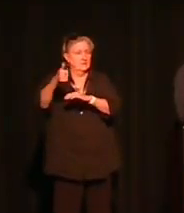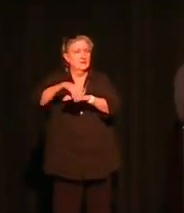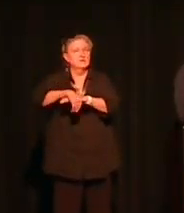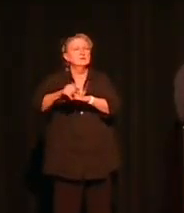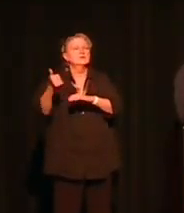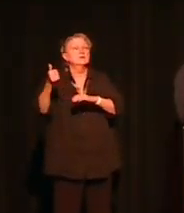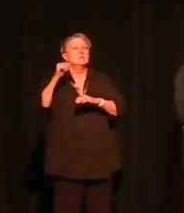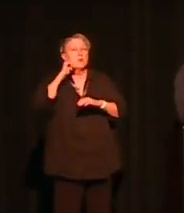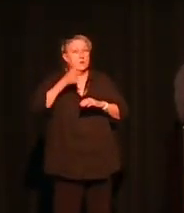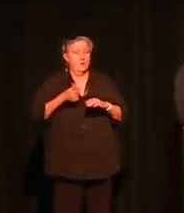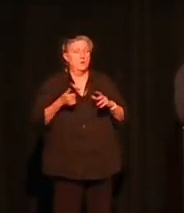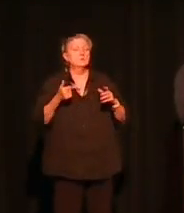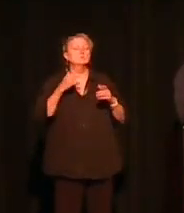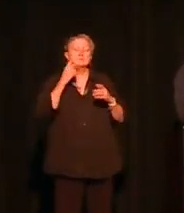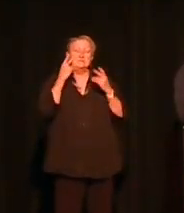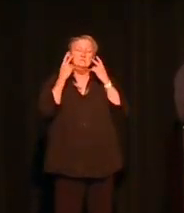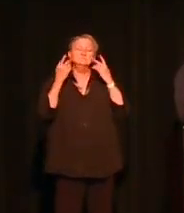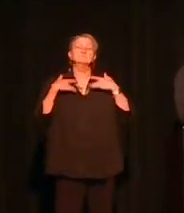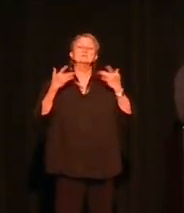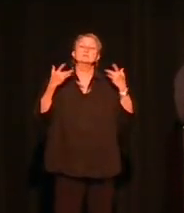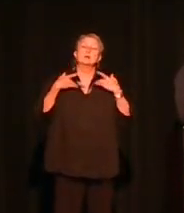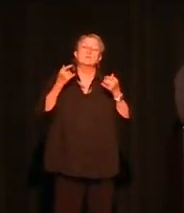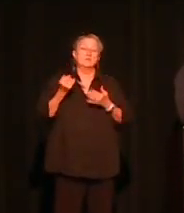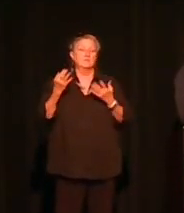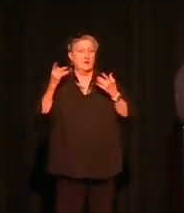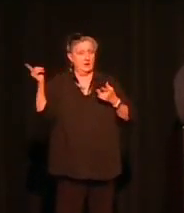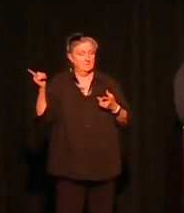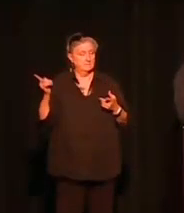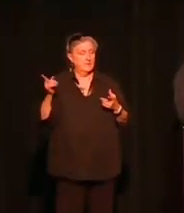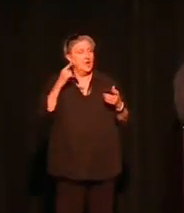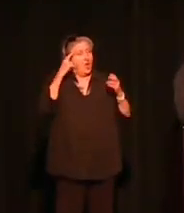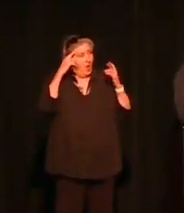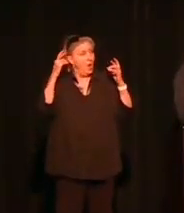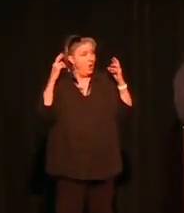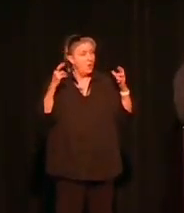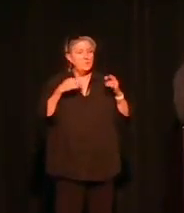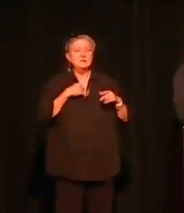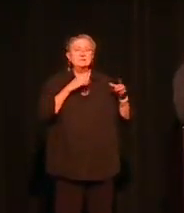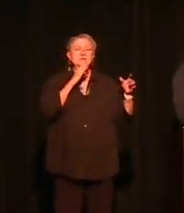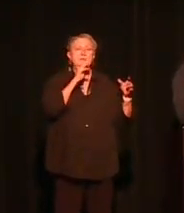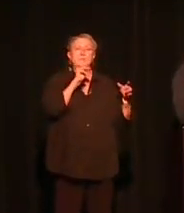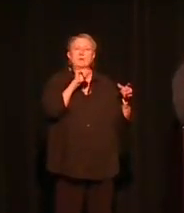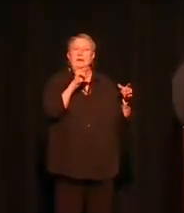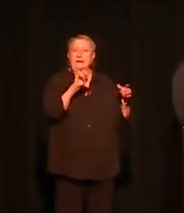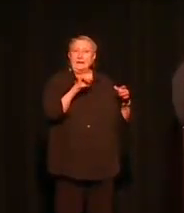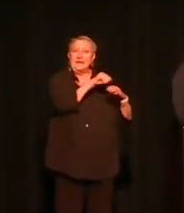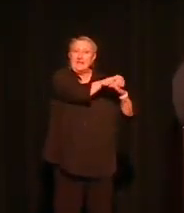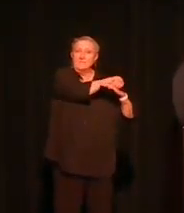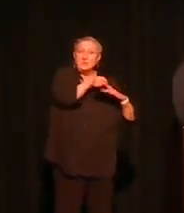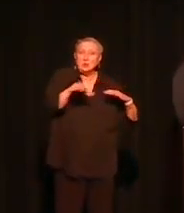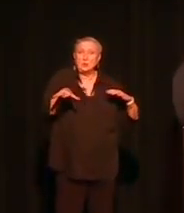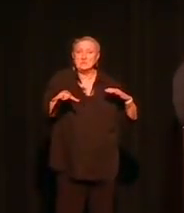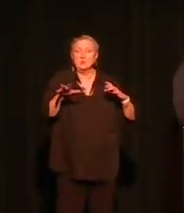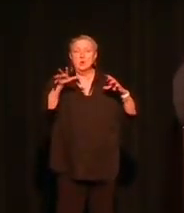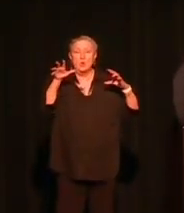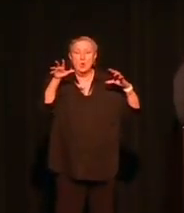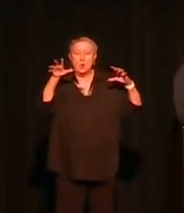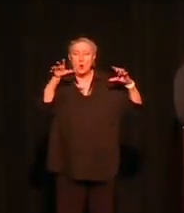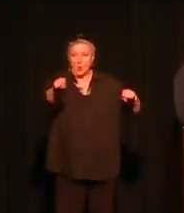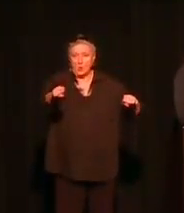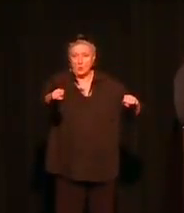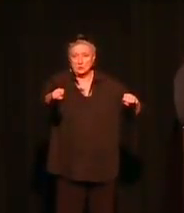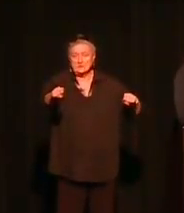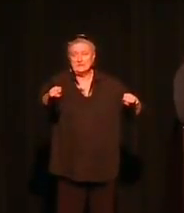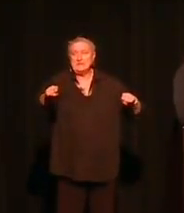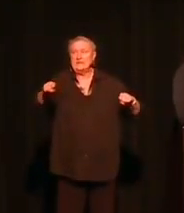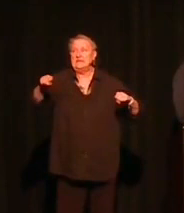end up and where the fire ends up. Our hope is that marine influence will hold and keep those winds from mixing down into that